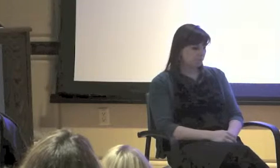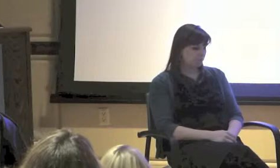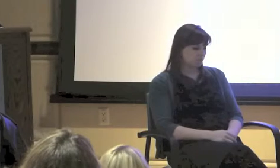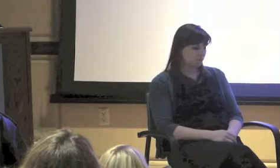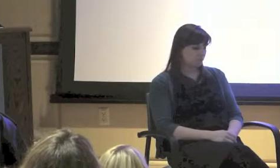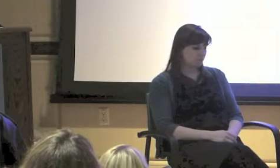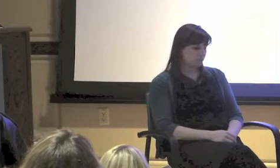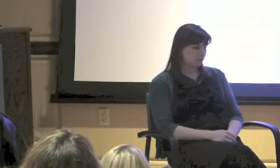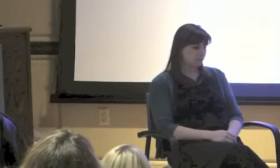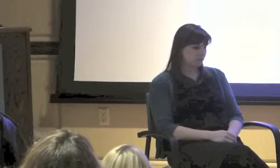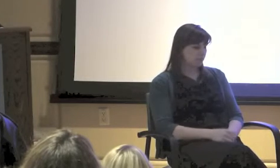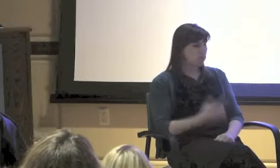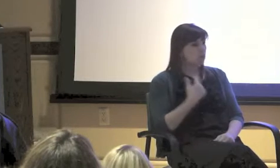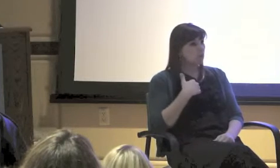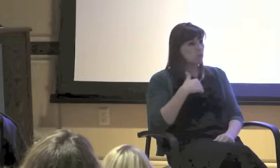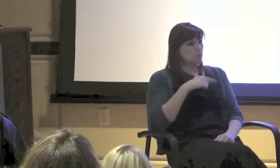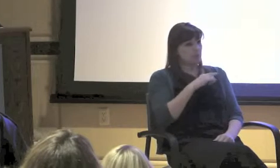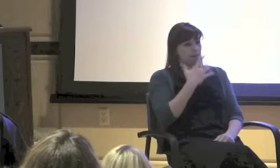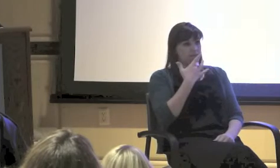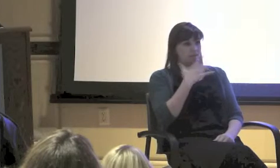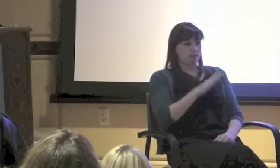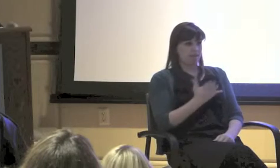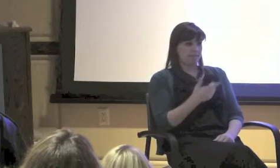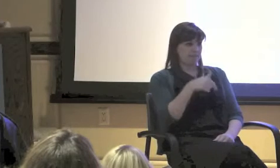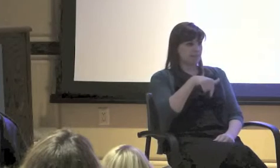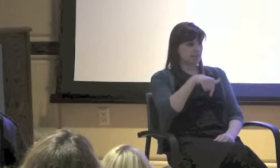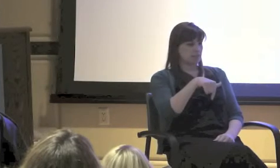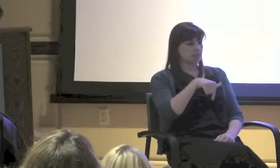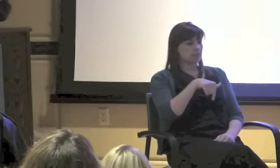We're very fortunate here to